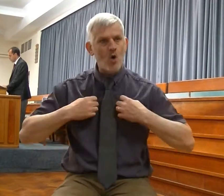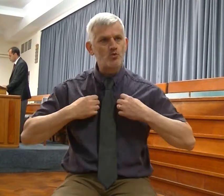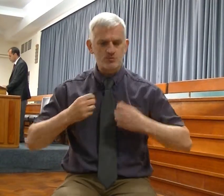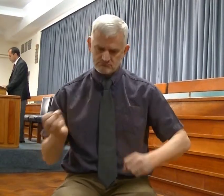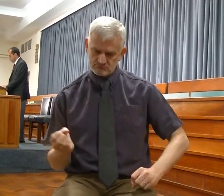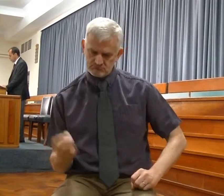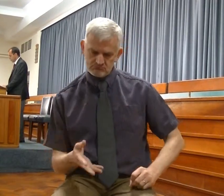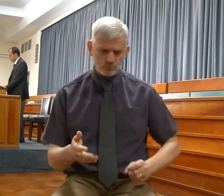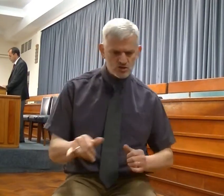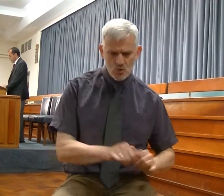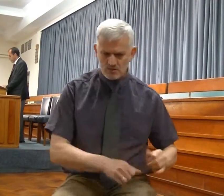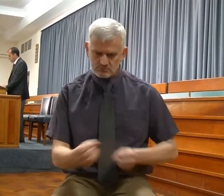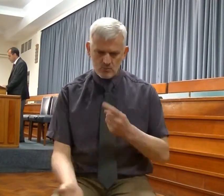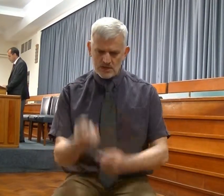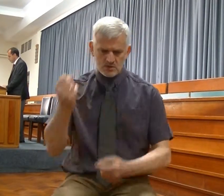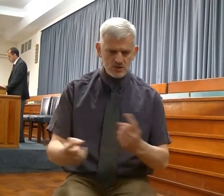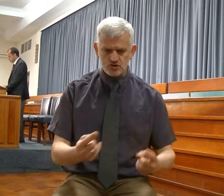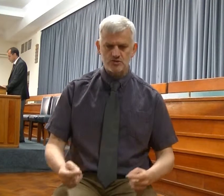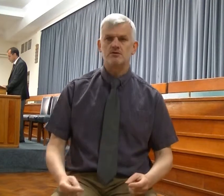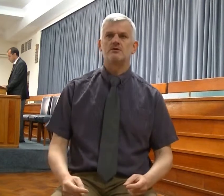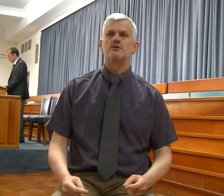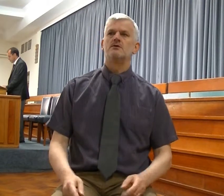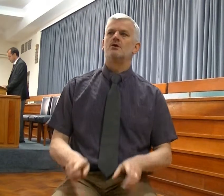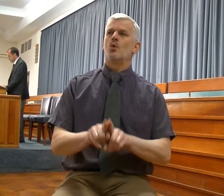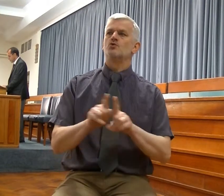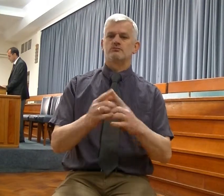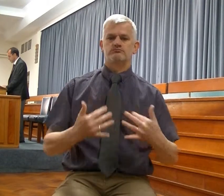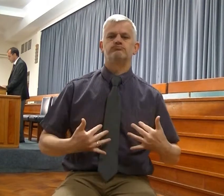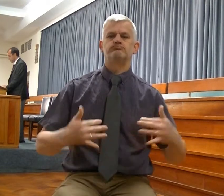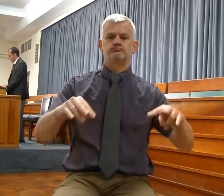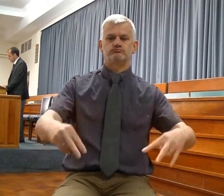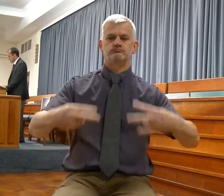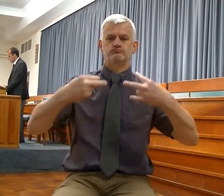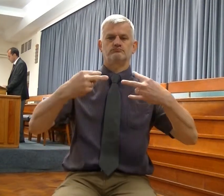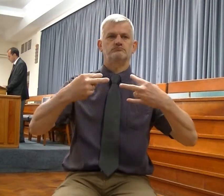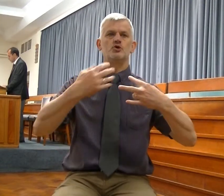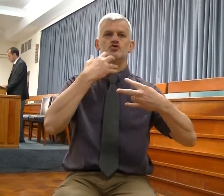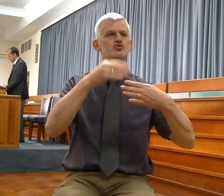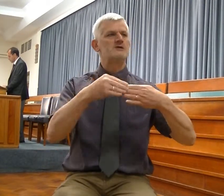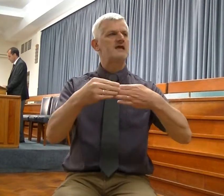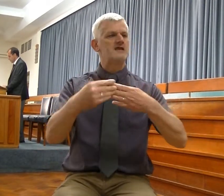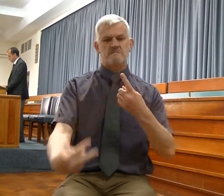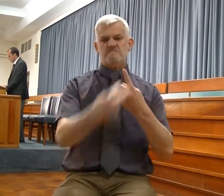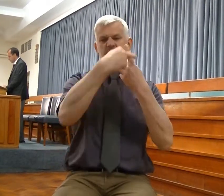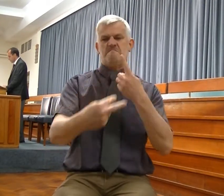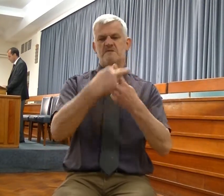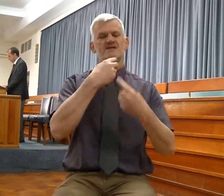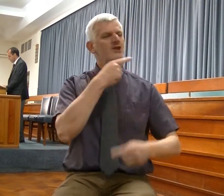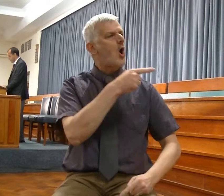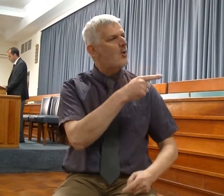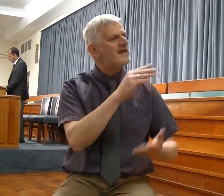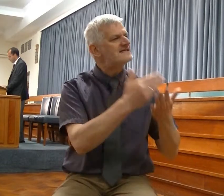stood beholding, and the rulers also with them derided him, saying, He saved the others, let him save